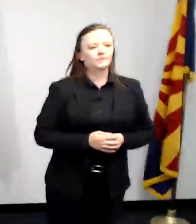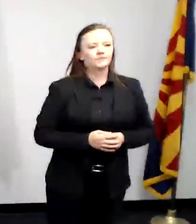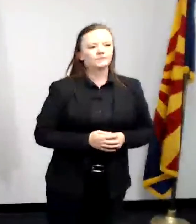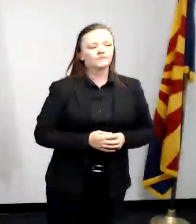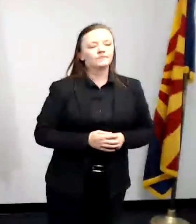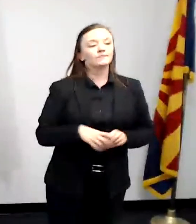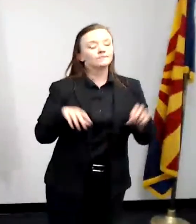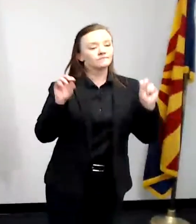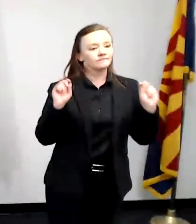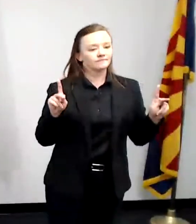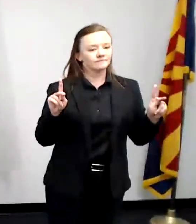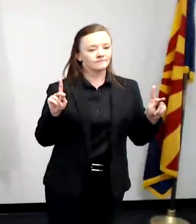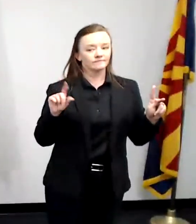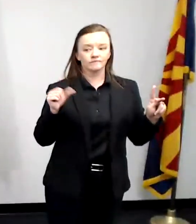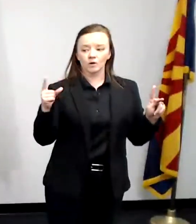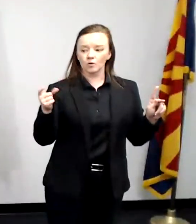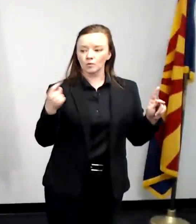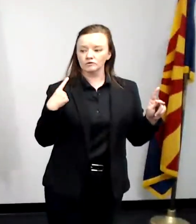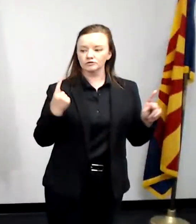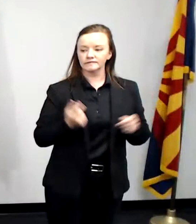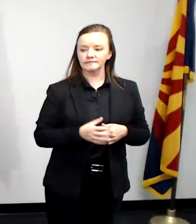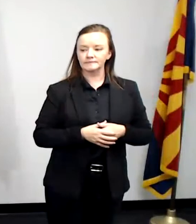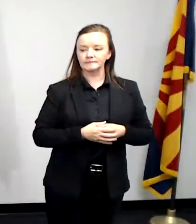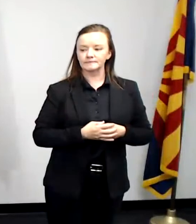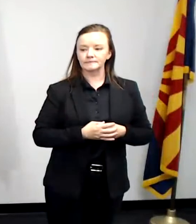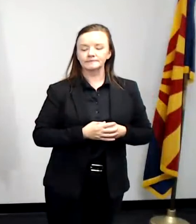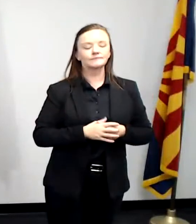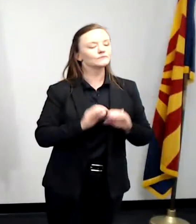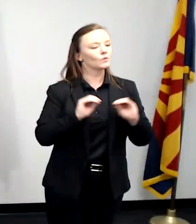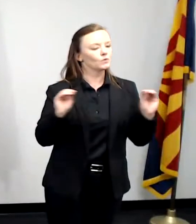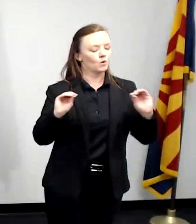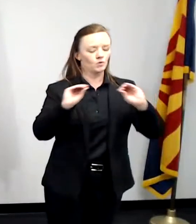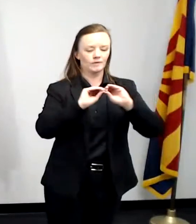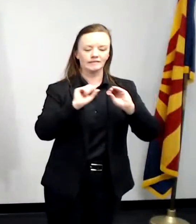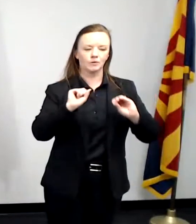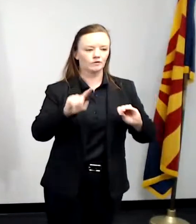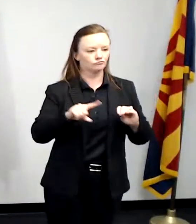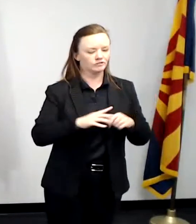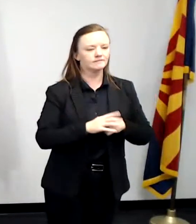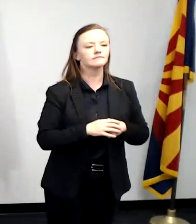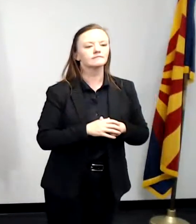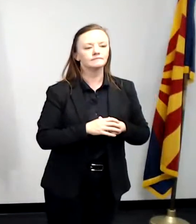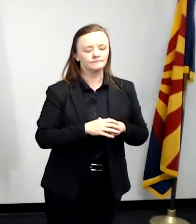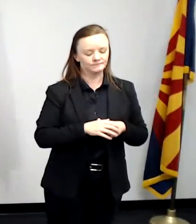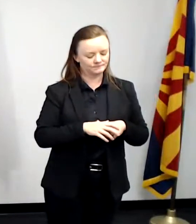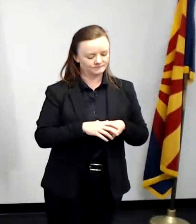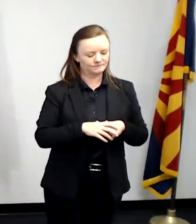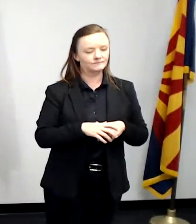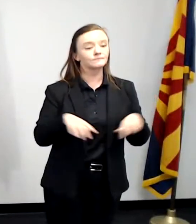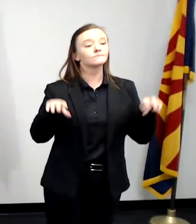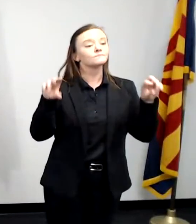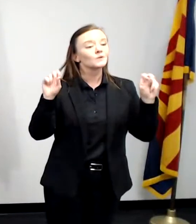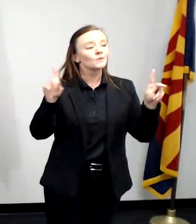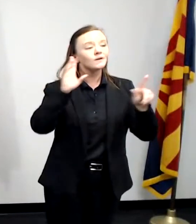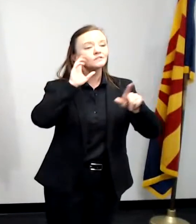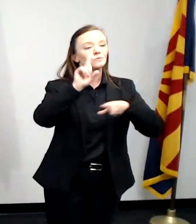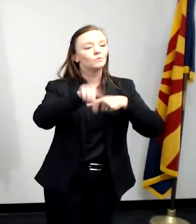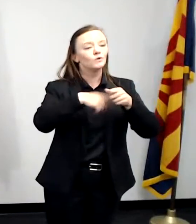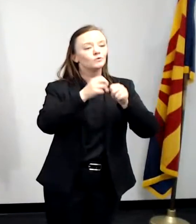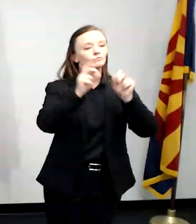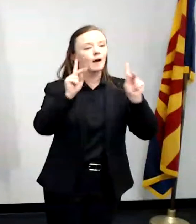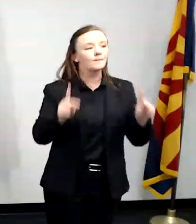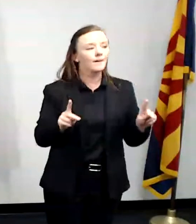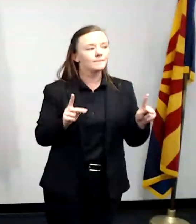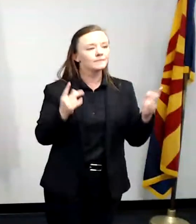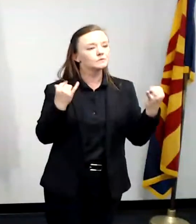All right, another question? There are no pending questions, Fields. Okay. Well, with that, we will wrap up this